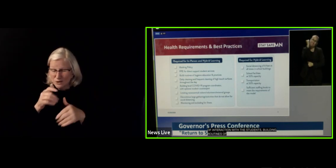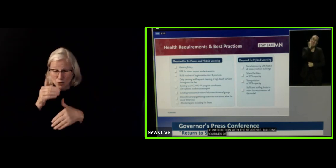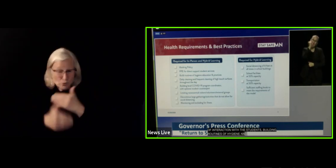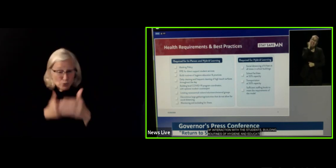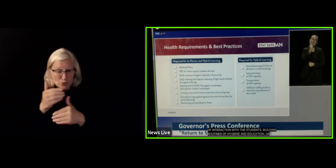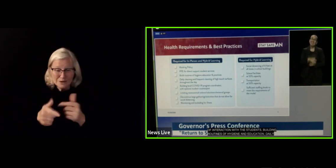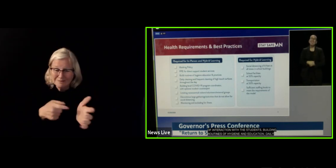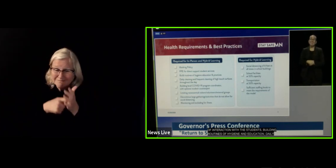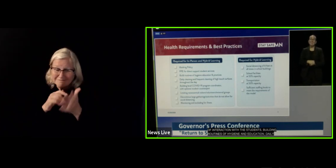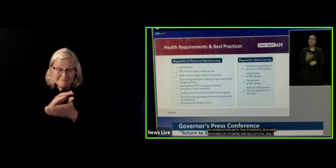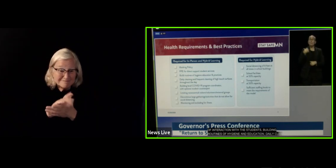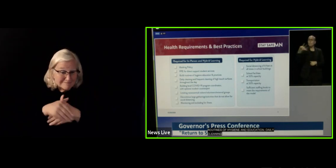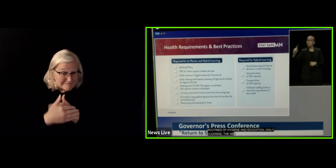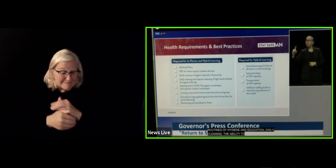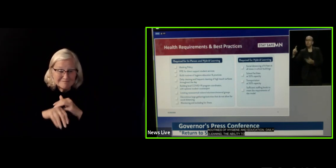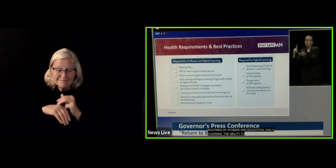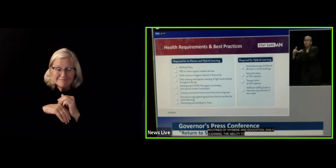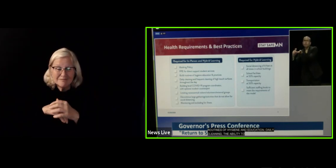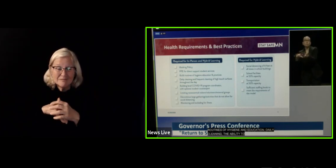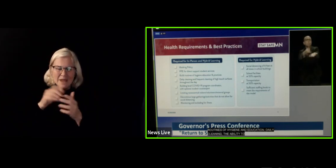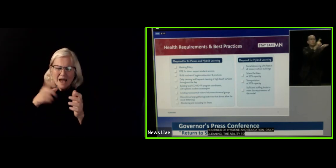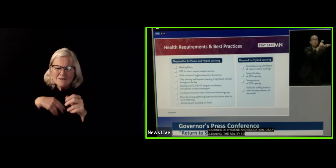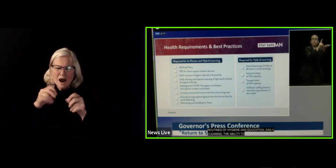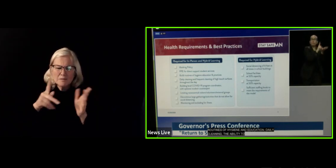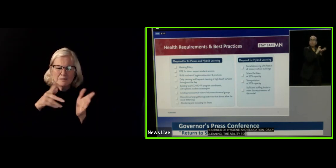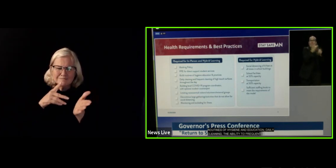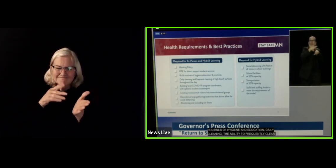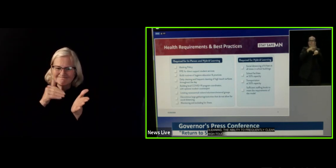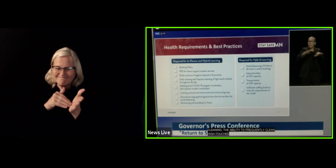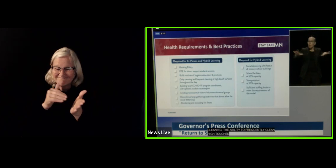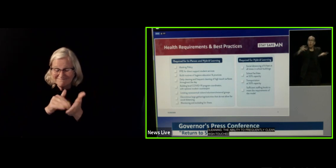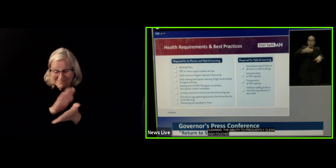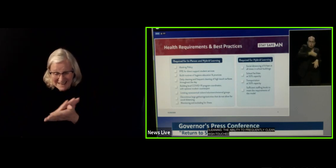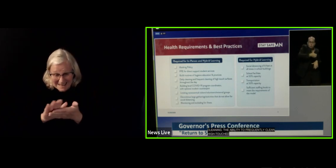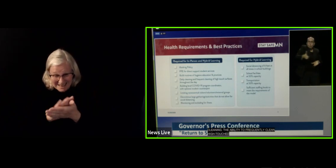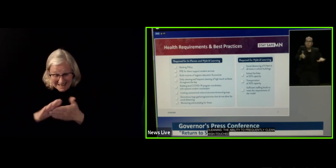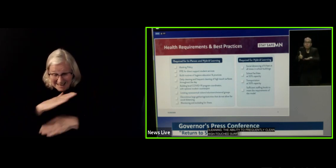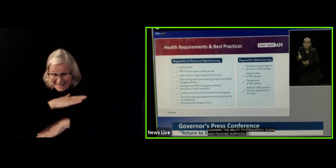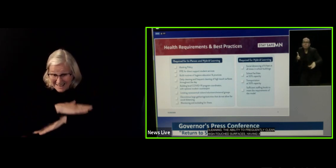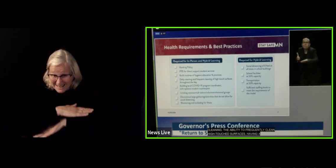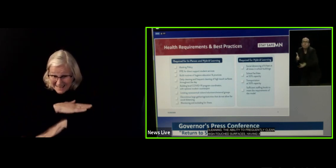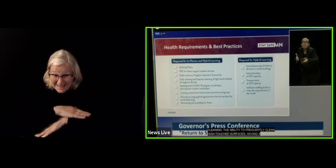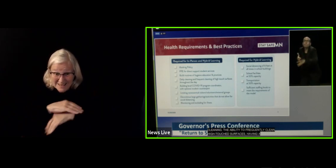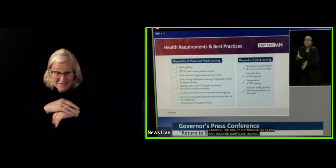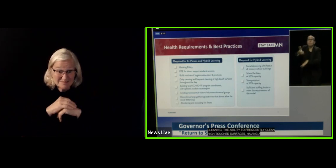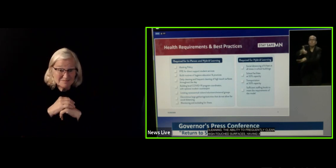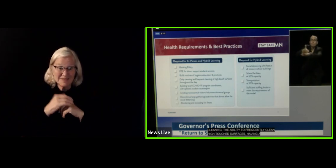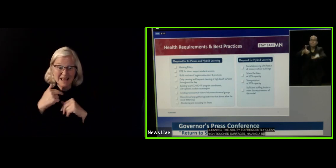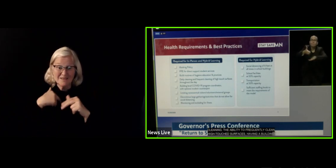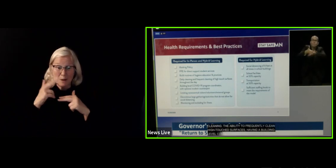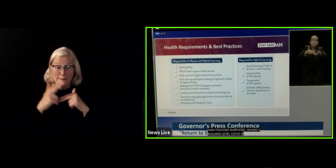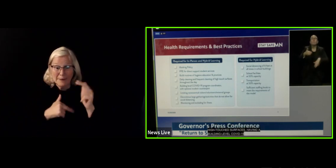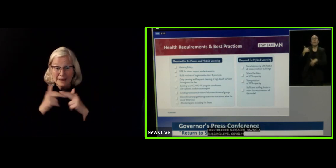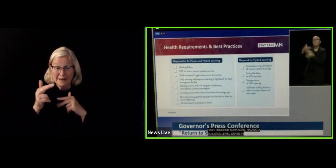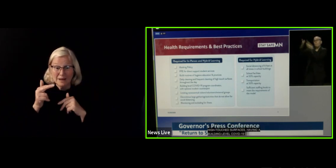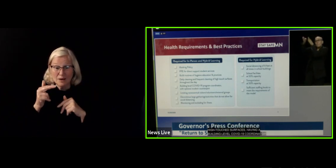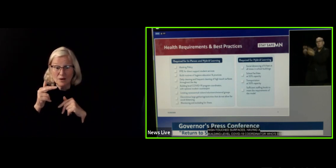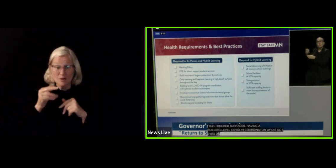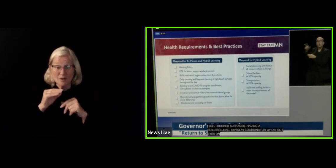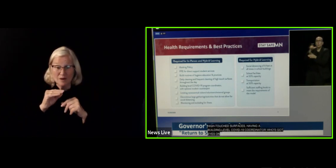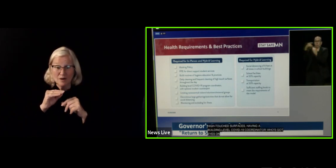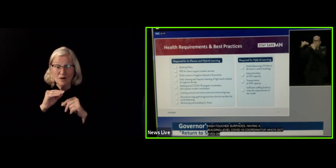high-touch surfaces, having a building level COVID-19 coordinator who's got eyes on what's happening on the ground on a daily